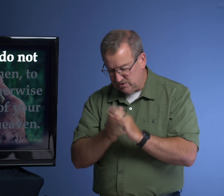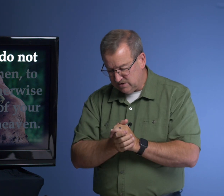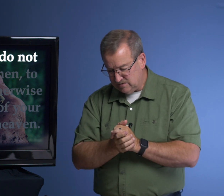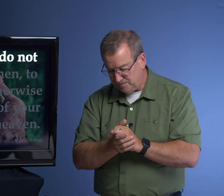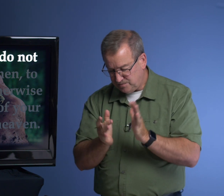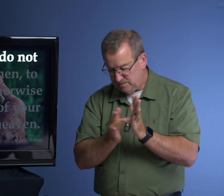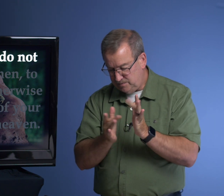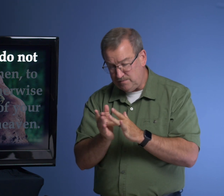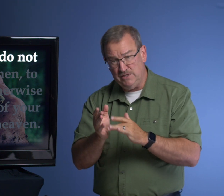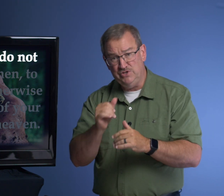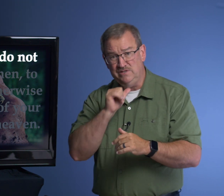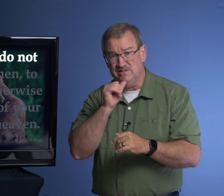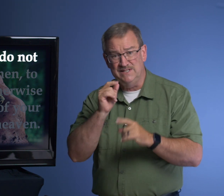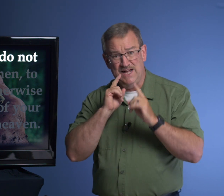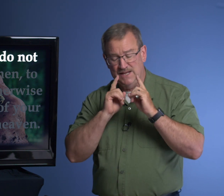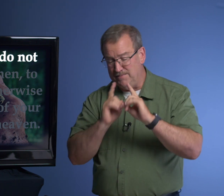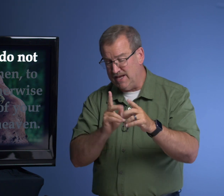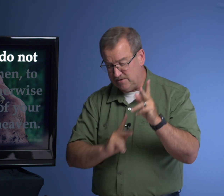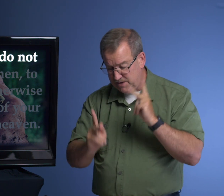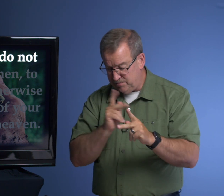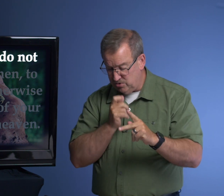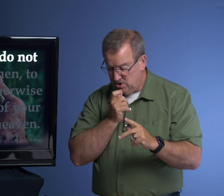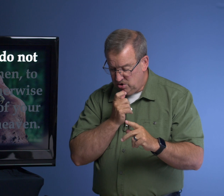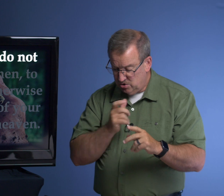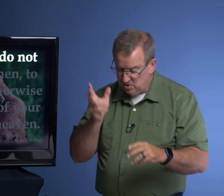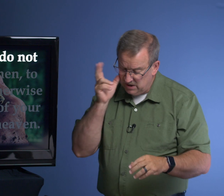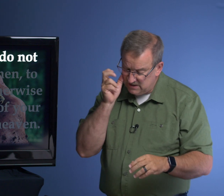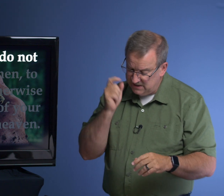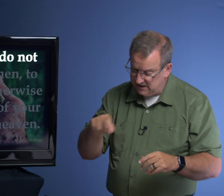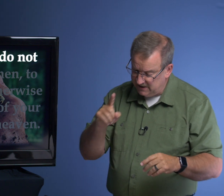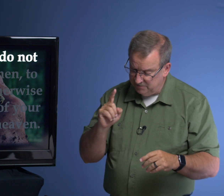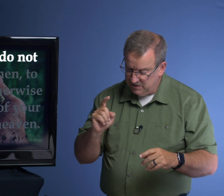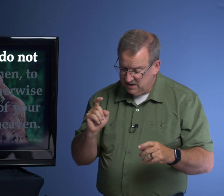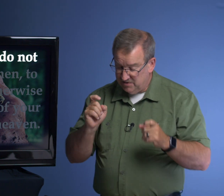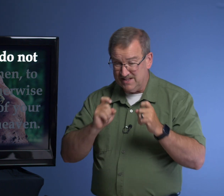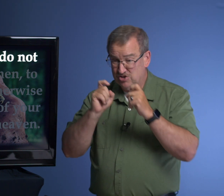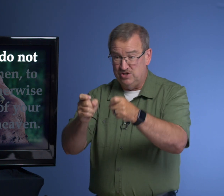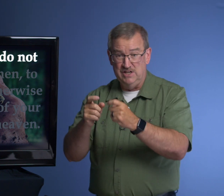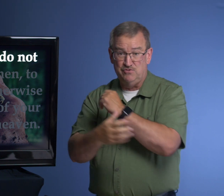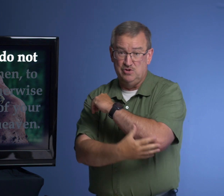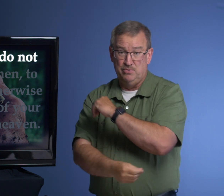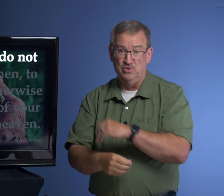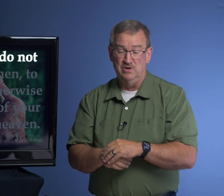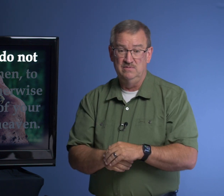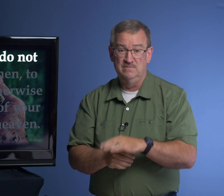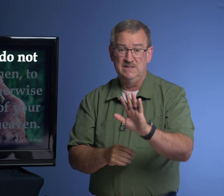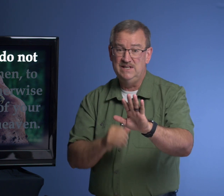focus. Jesus did not command the people who are listening to Him that they should give to the poor. He didn't